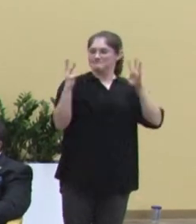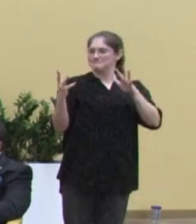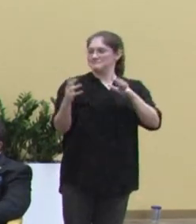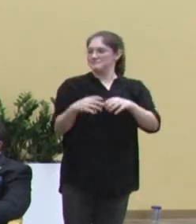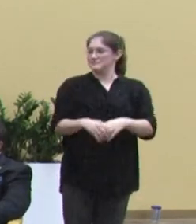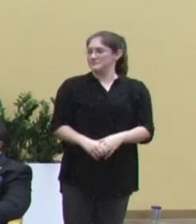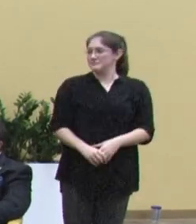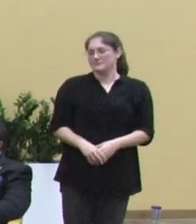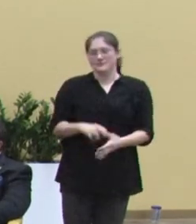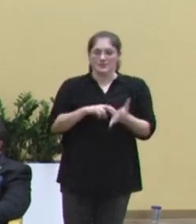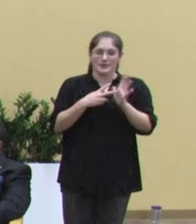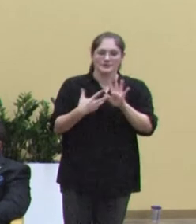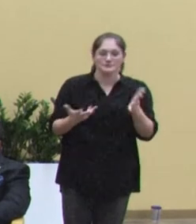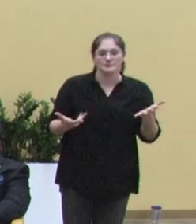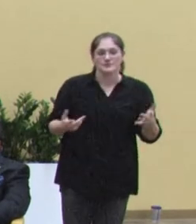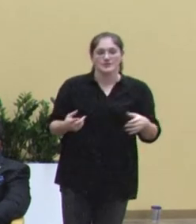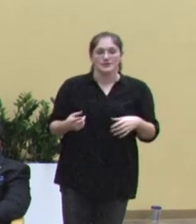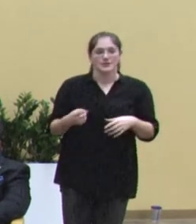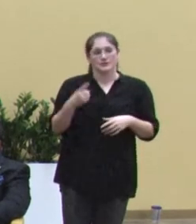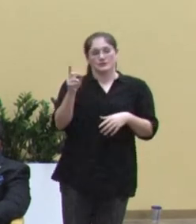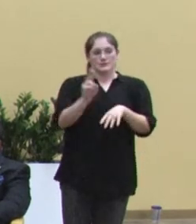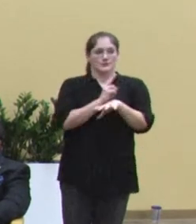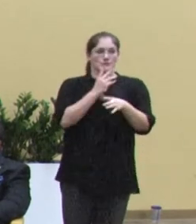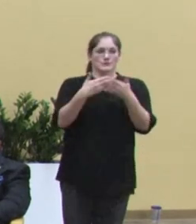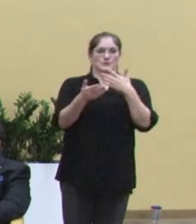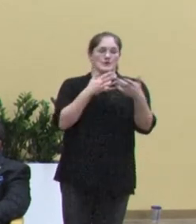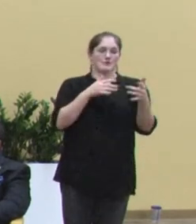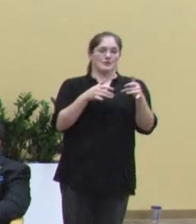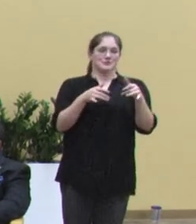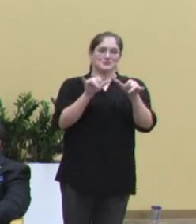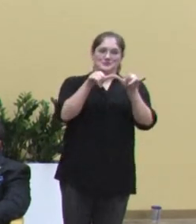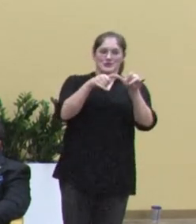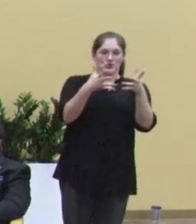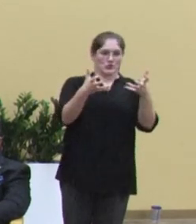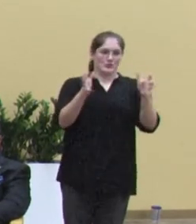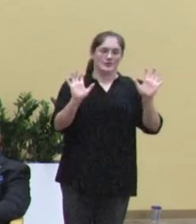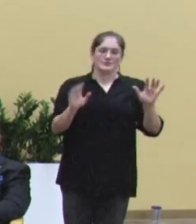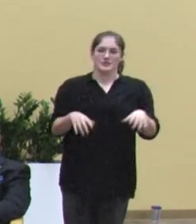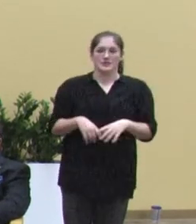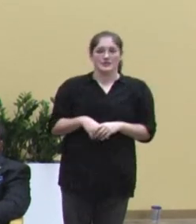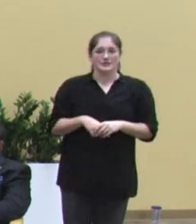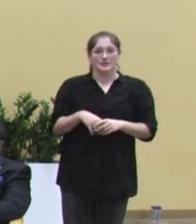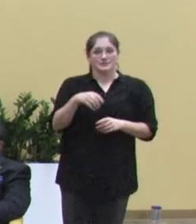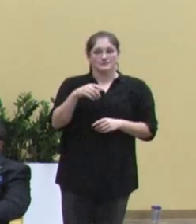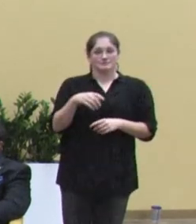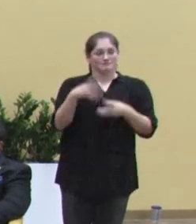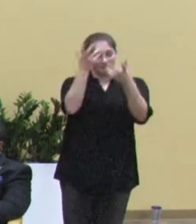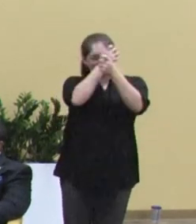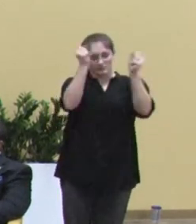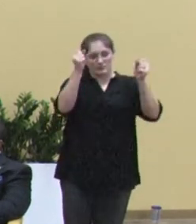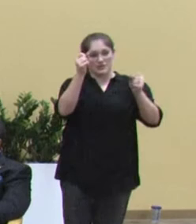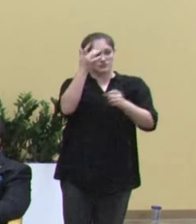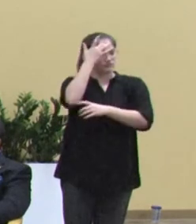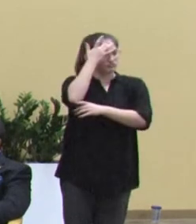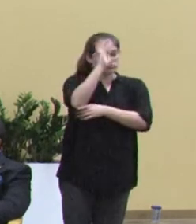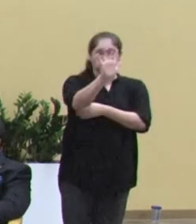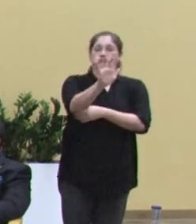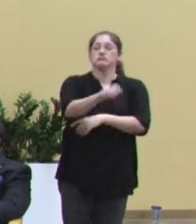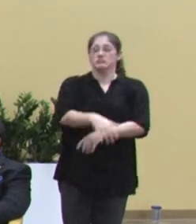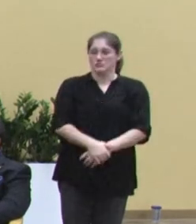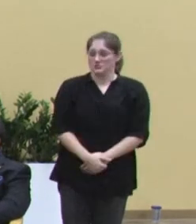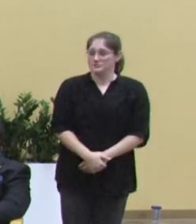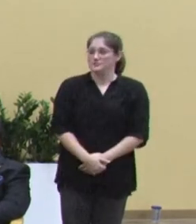And I mean, you'll use whatever measure y'all want to use. The man is brilliant. Yes. Again, as ever,